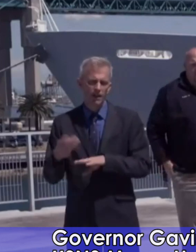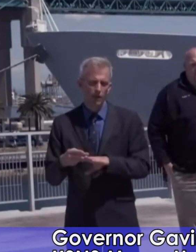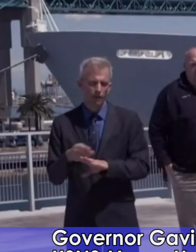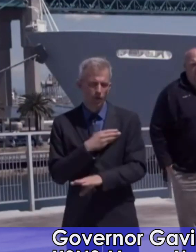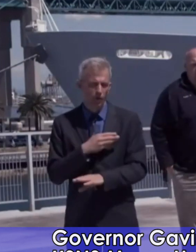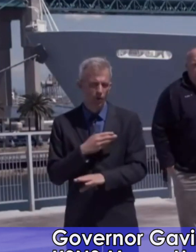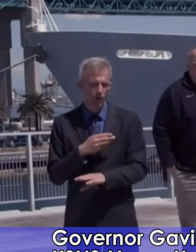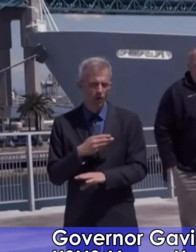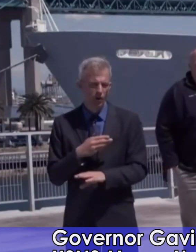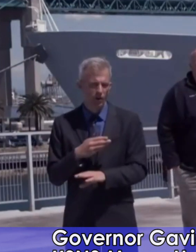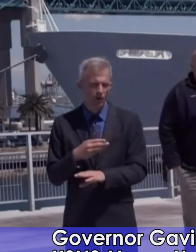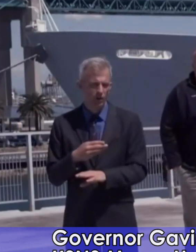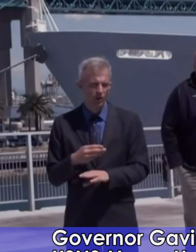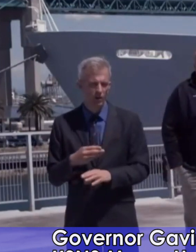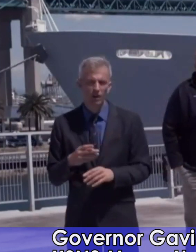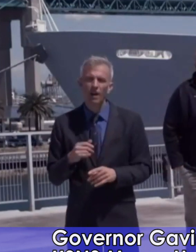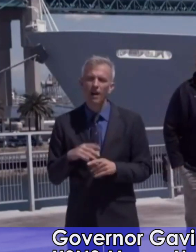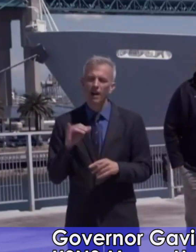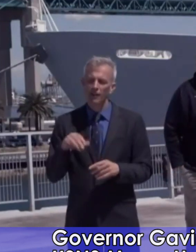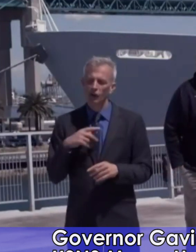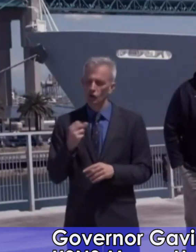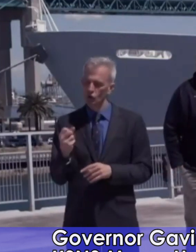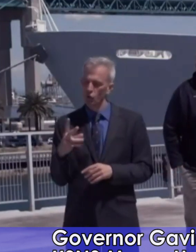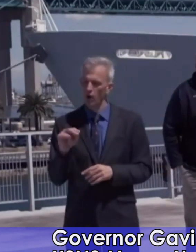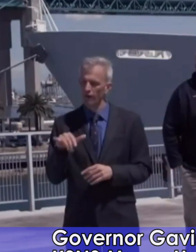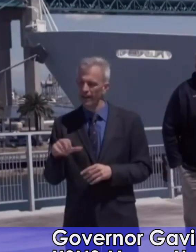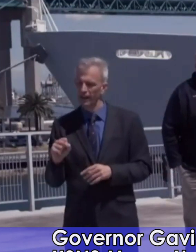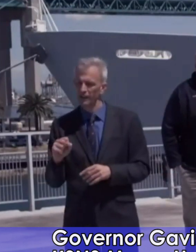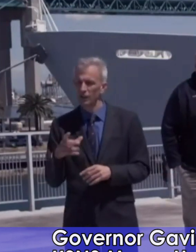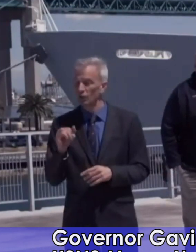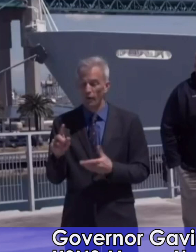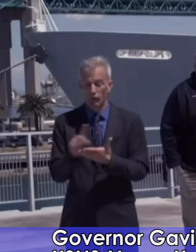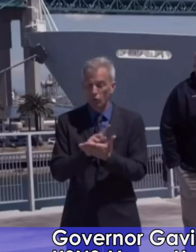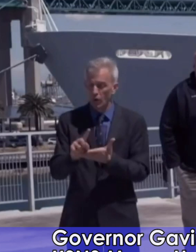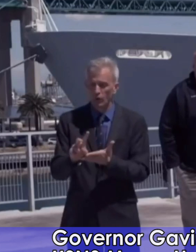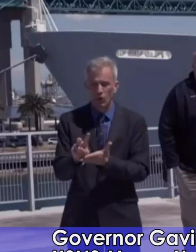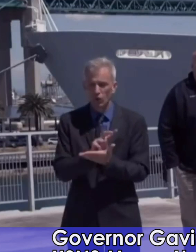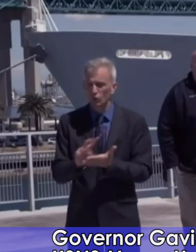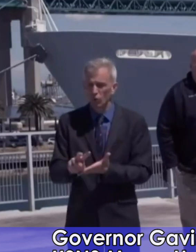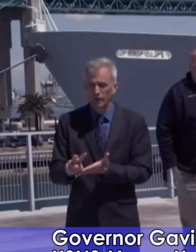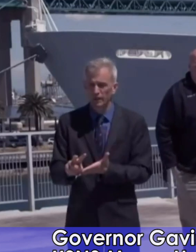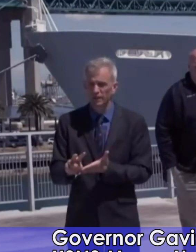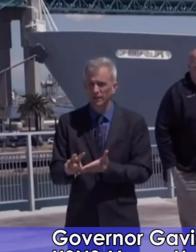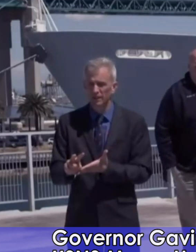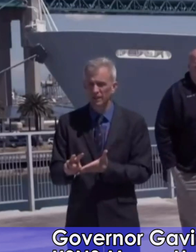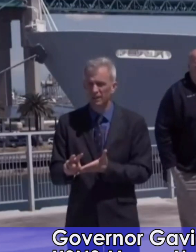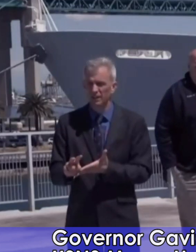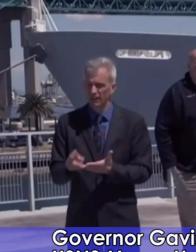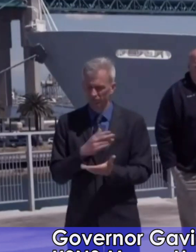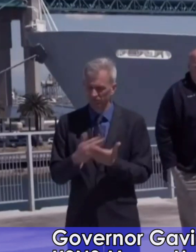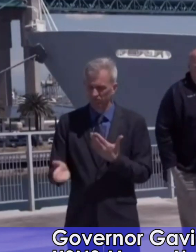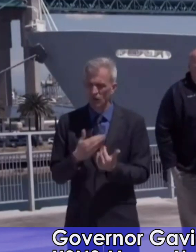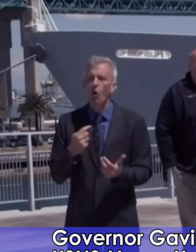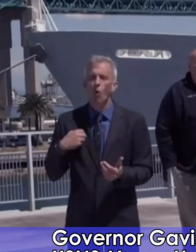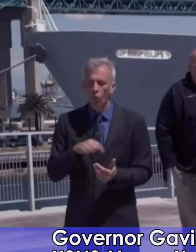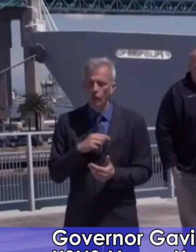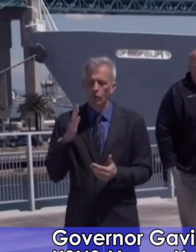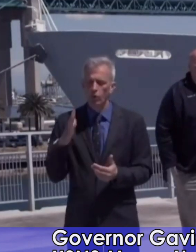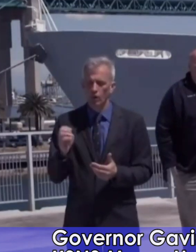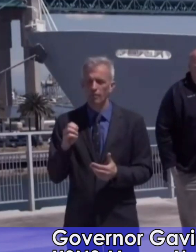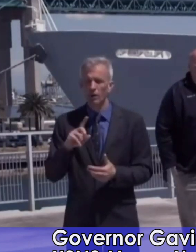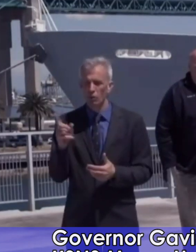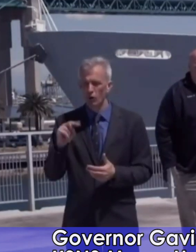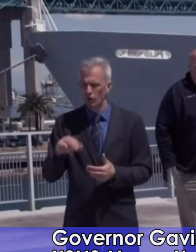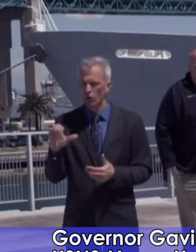in 12 days where New York City was. So whether it's 1 week or 2 weeks, as I've been sharing, we will be where they are. We will